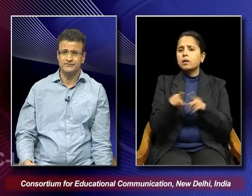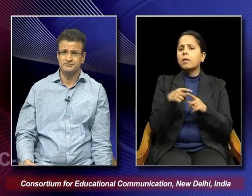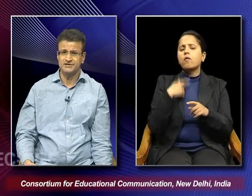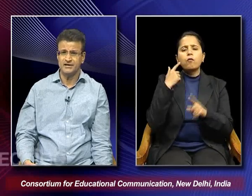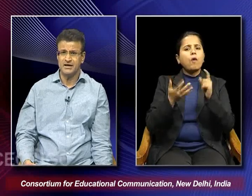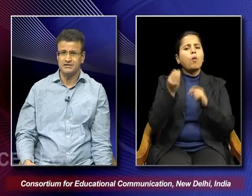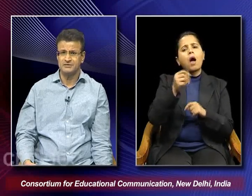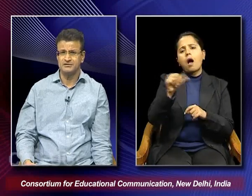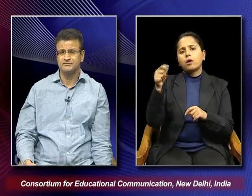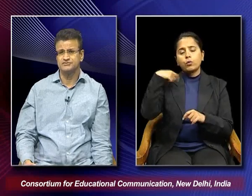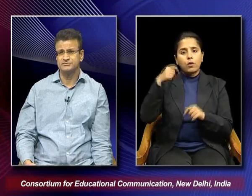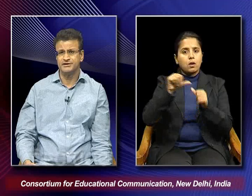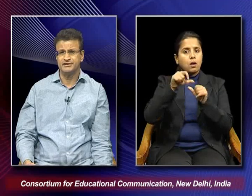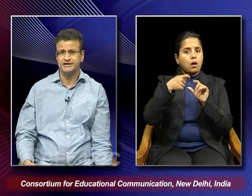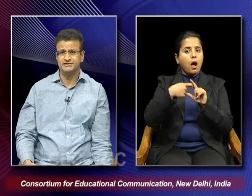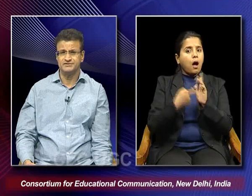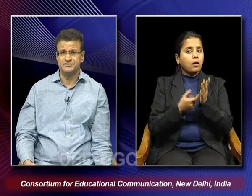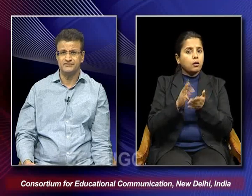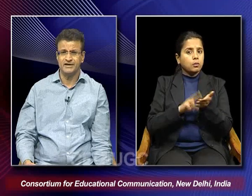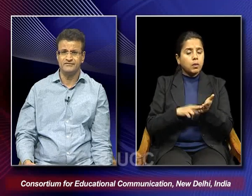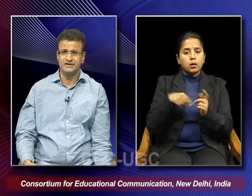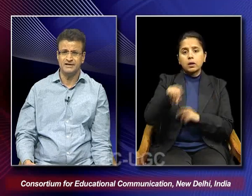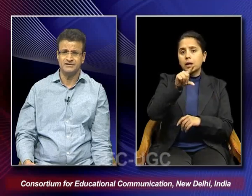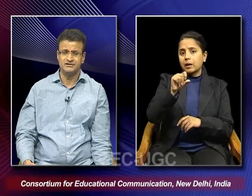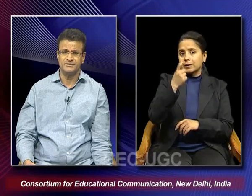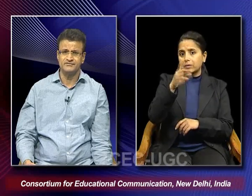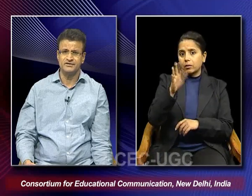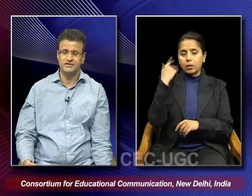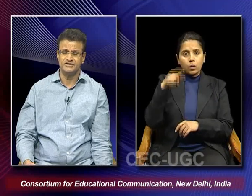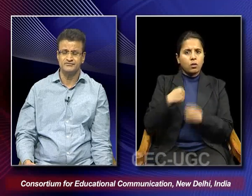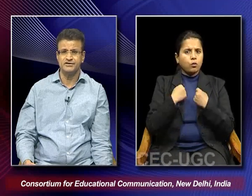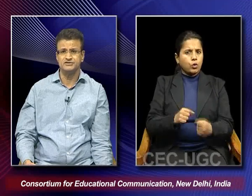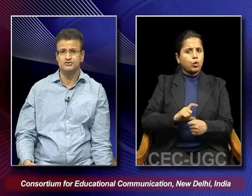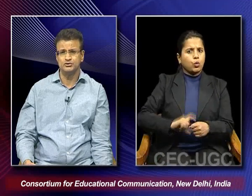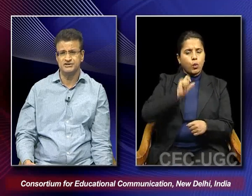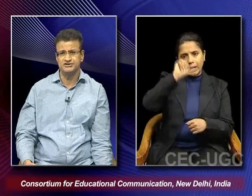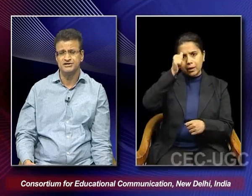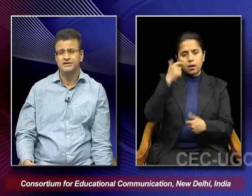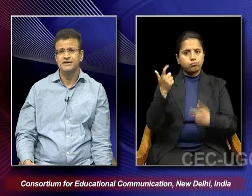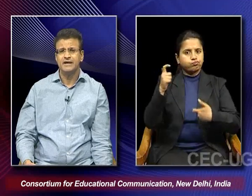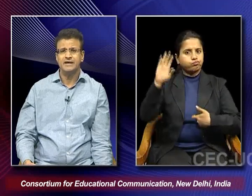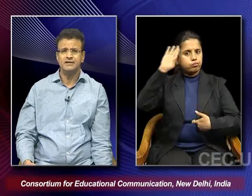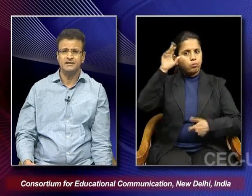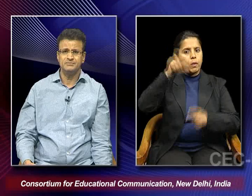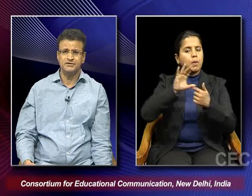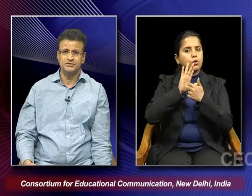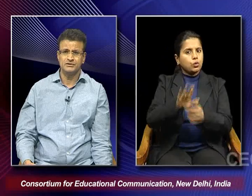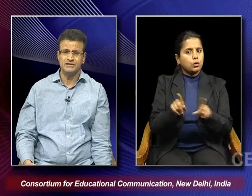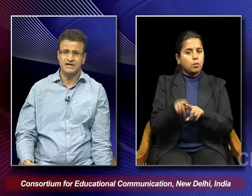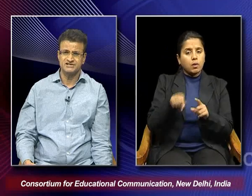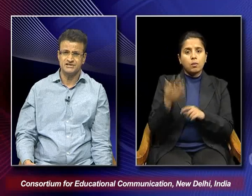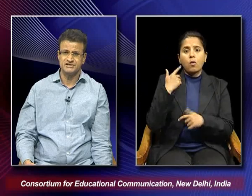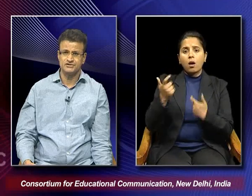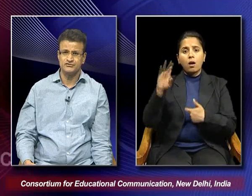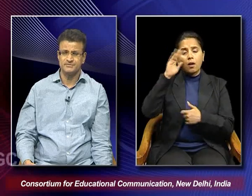other films like Akraman, which was made in 1975, it highlighted the bravery and courage of the Indian soldiers and the airmen during the